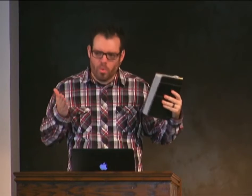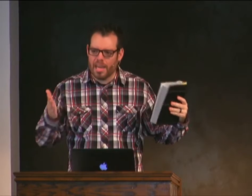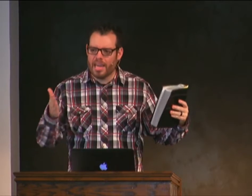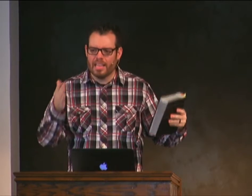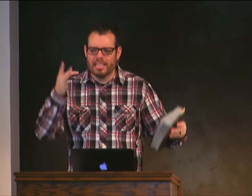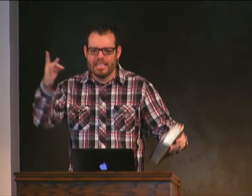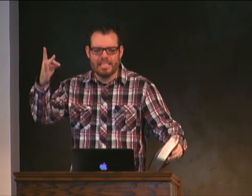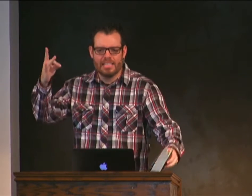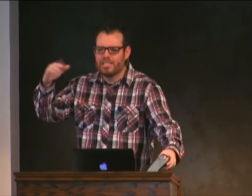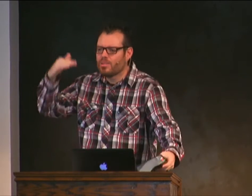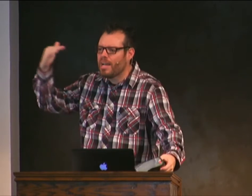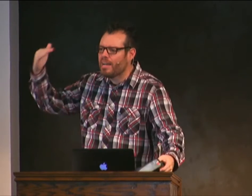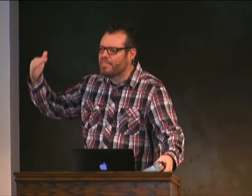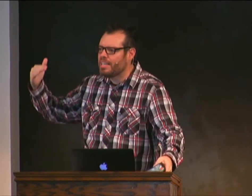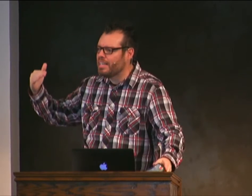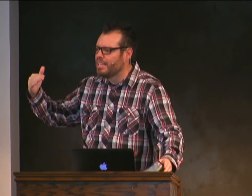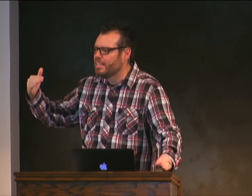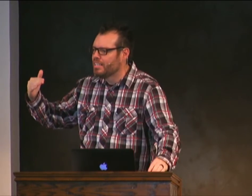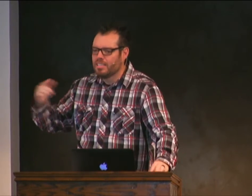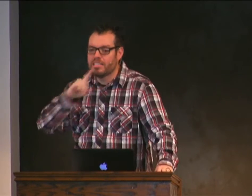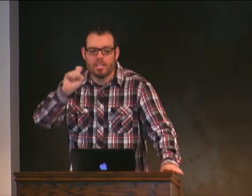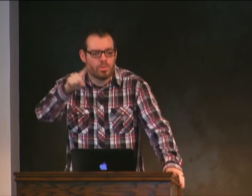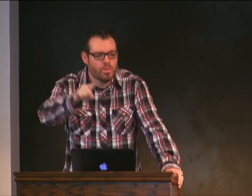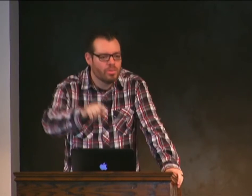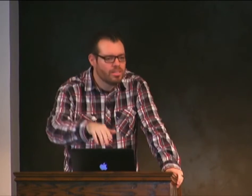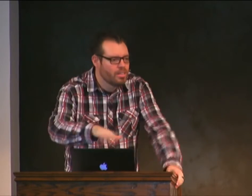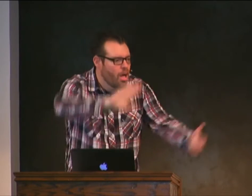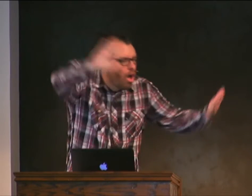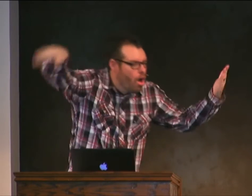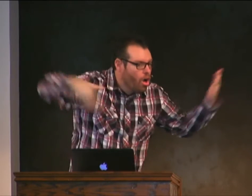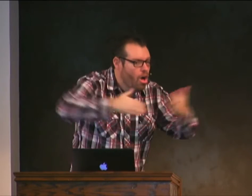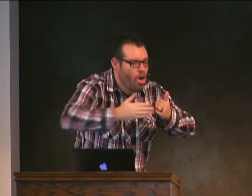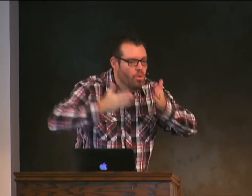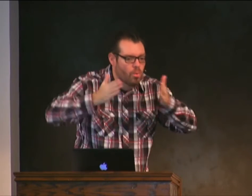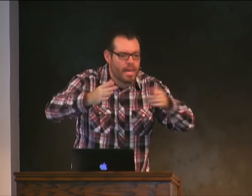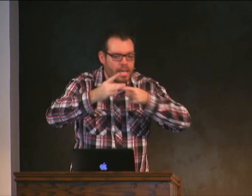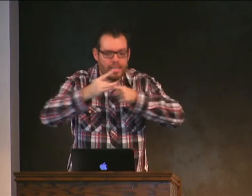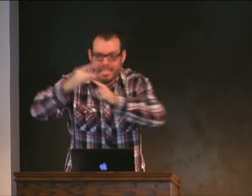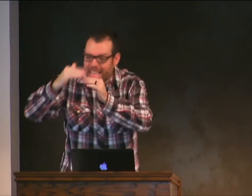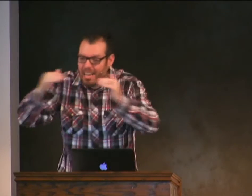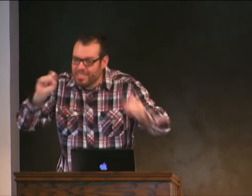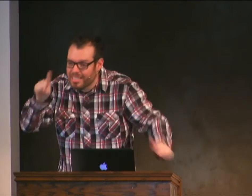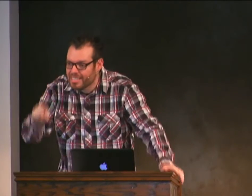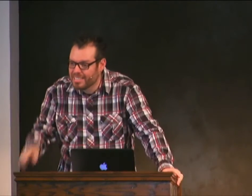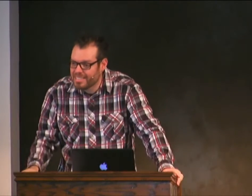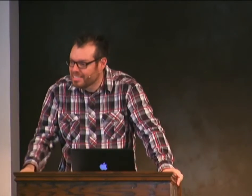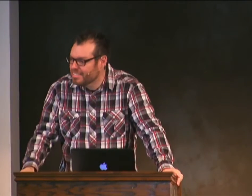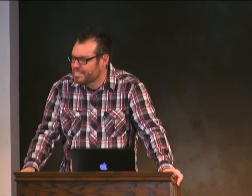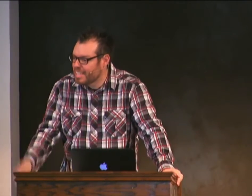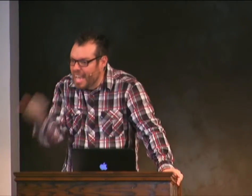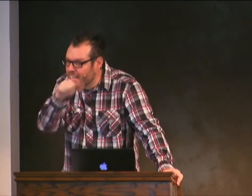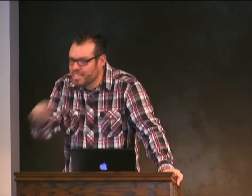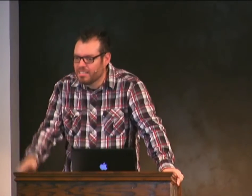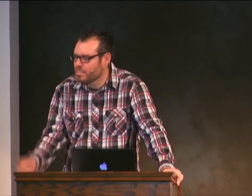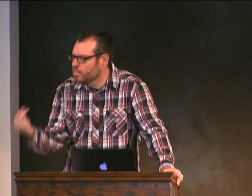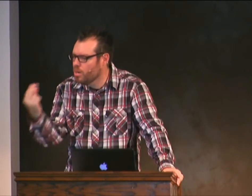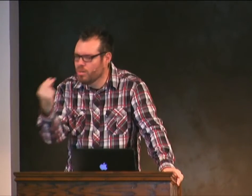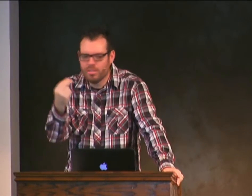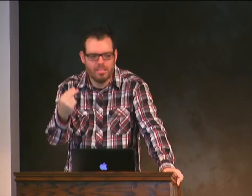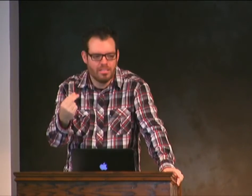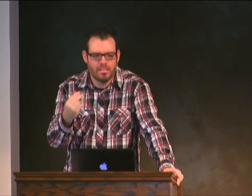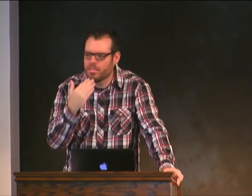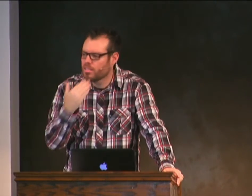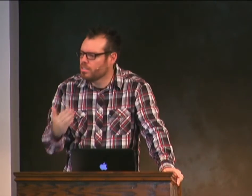All way leads to heaven. Is that true? All way leads to heaven? Anything?